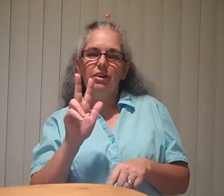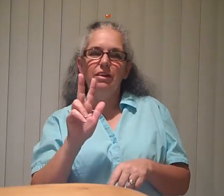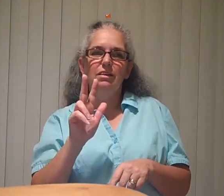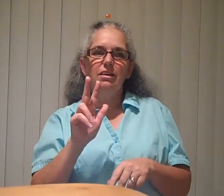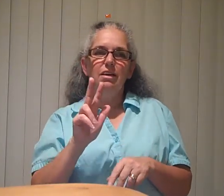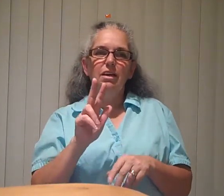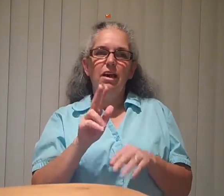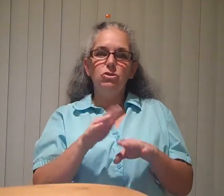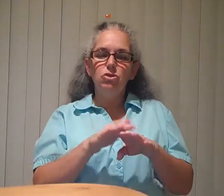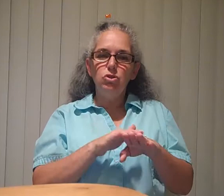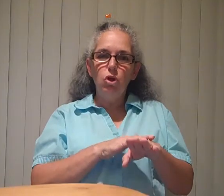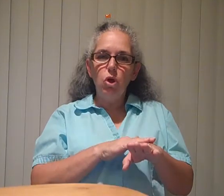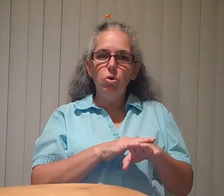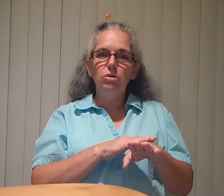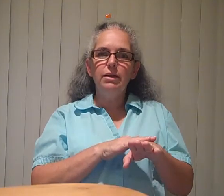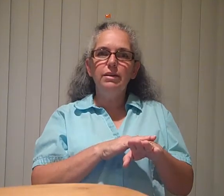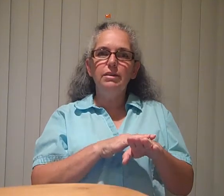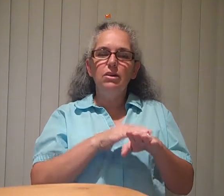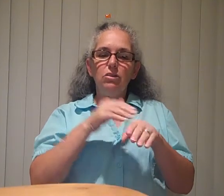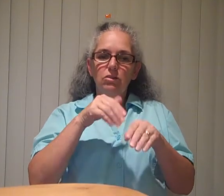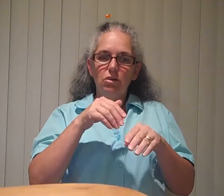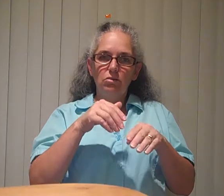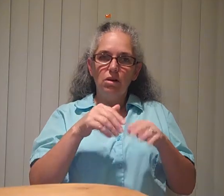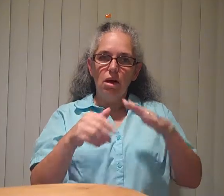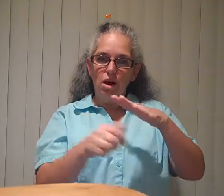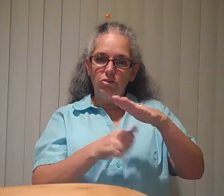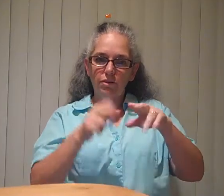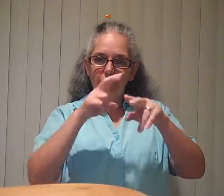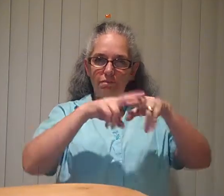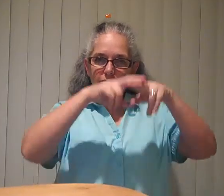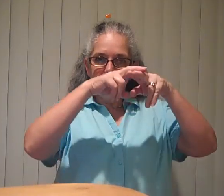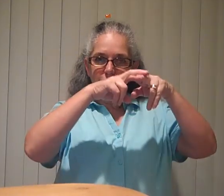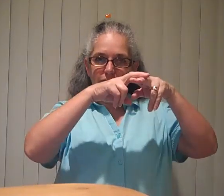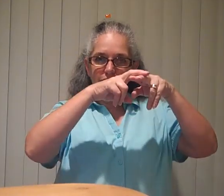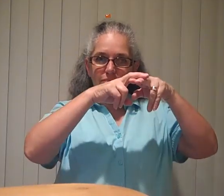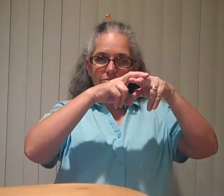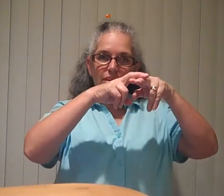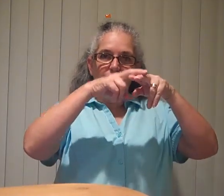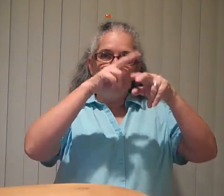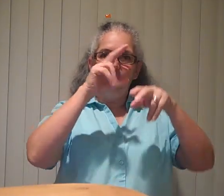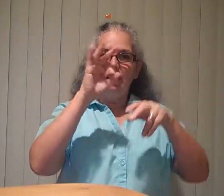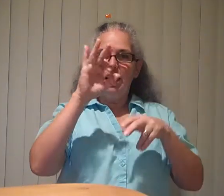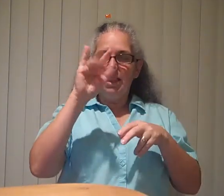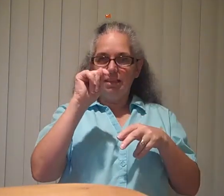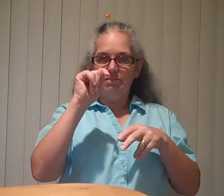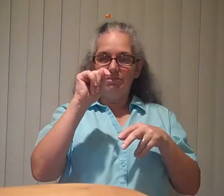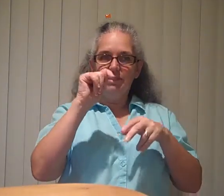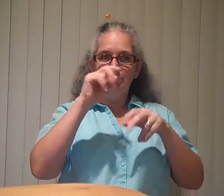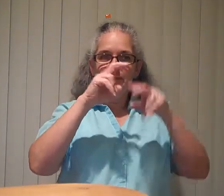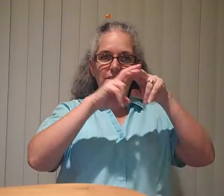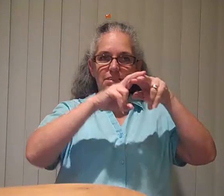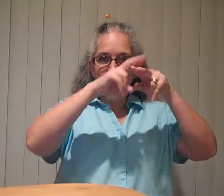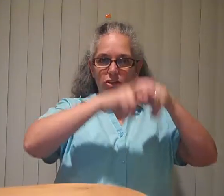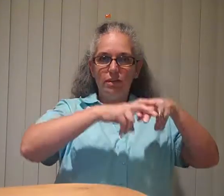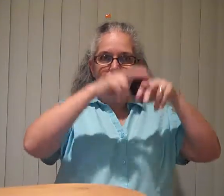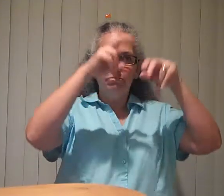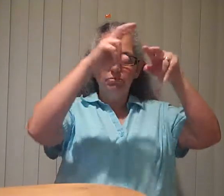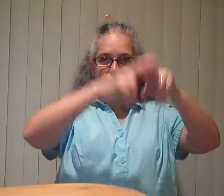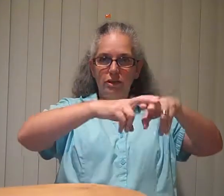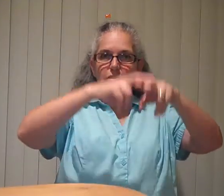your way down the mountain underneath the lift on skis. And what you do is at the start, at the very top